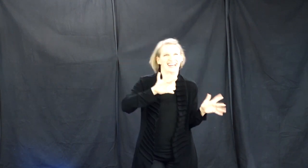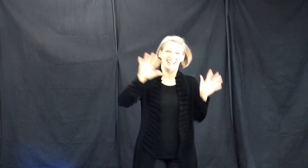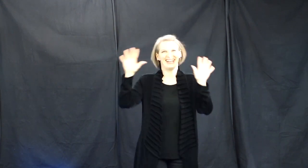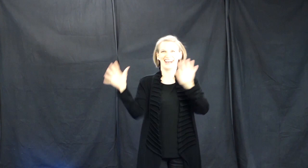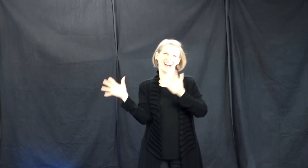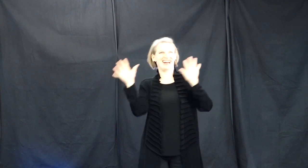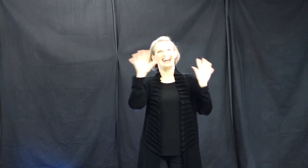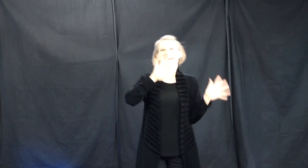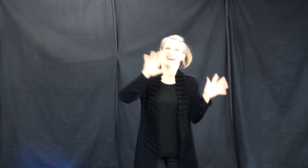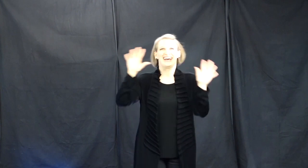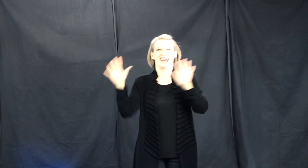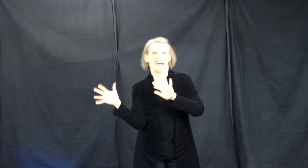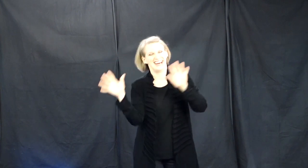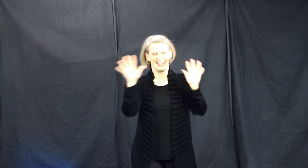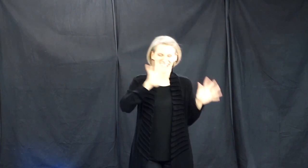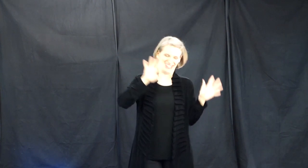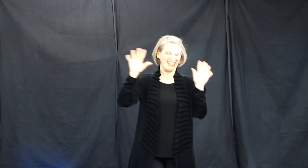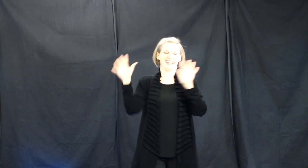da da da da da da